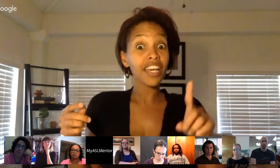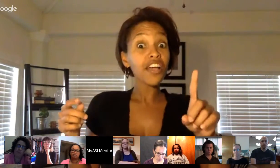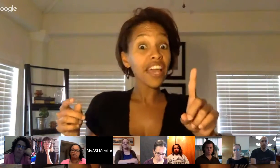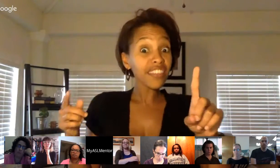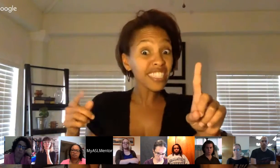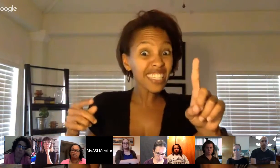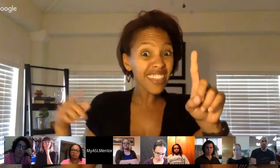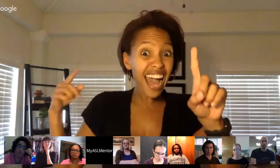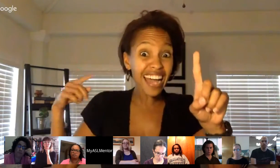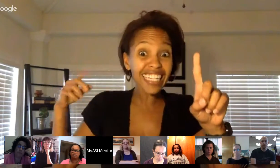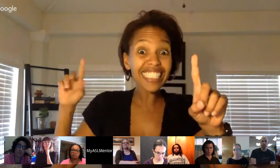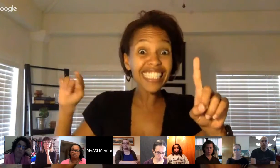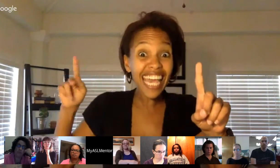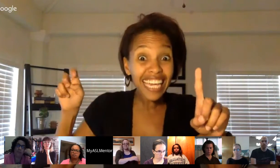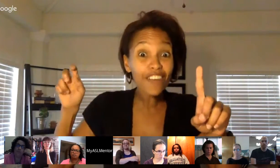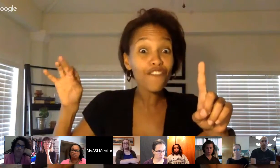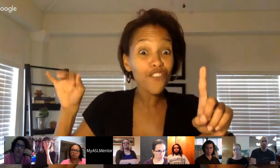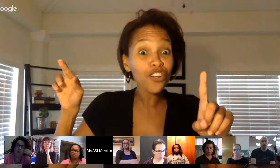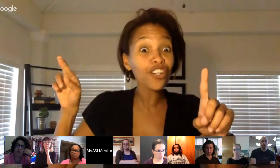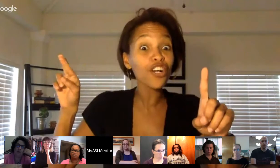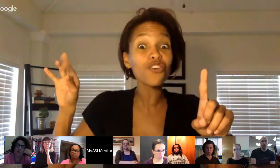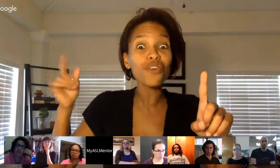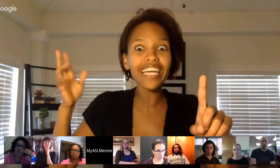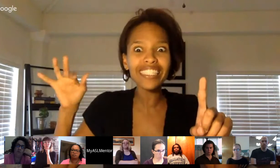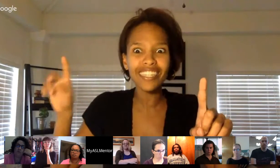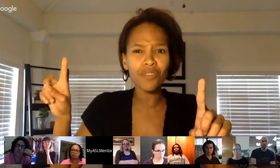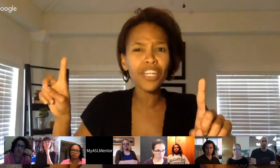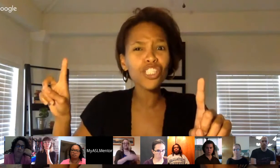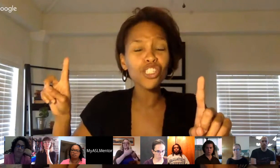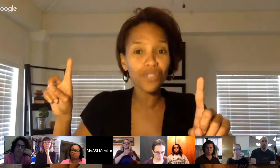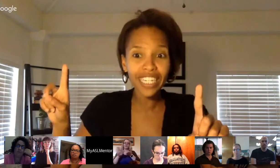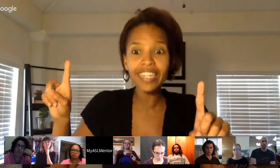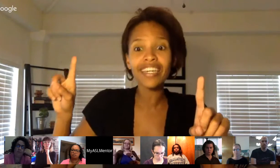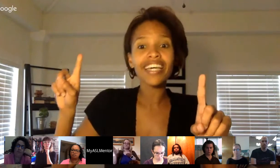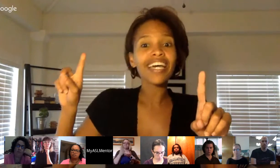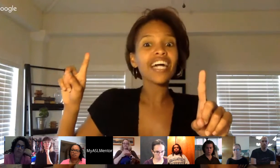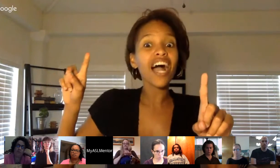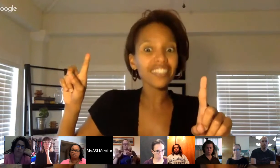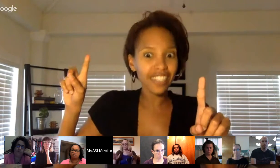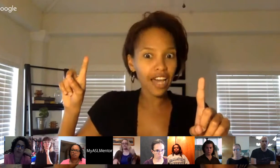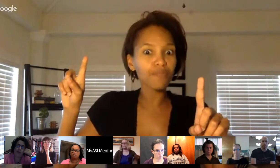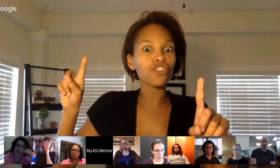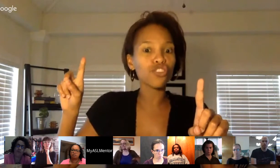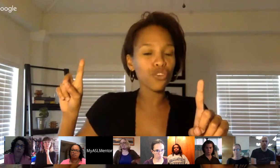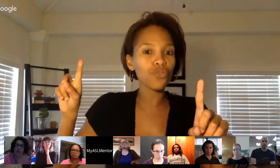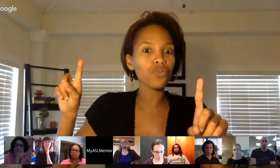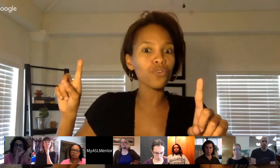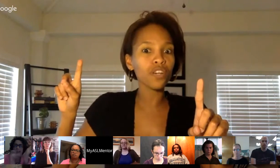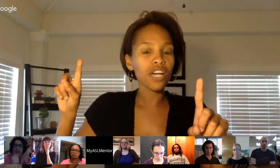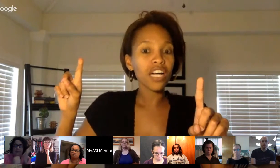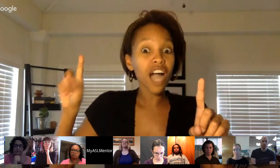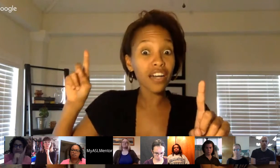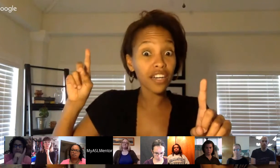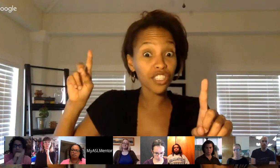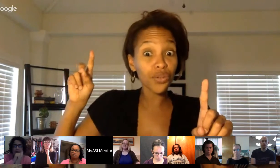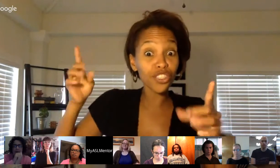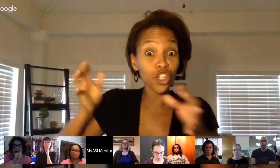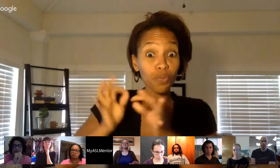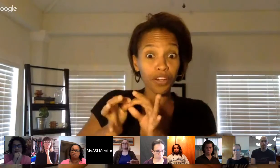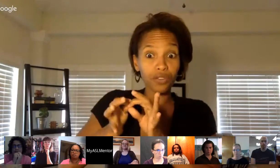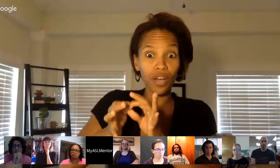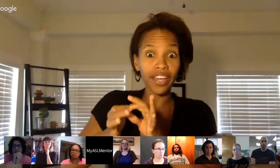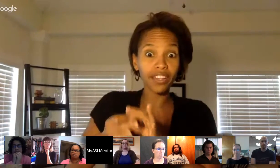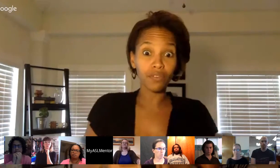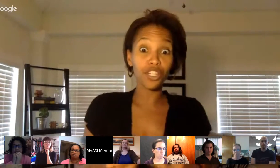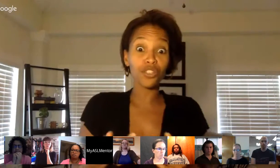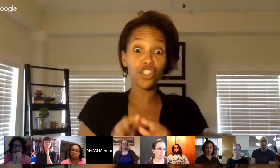granted. And listen to that, take for granted. What a tricky concept to